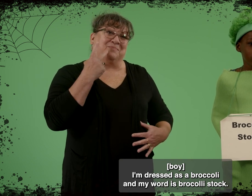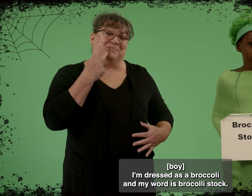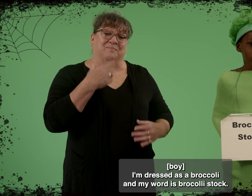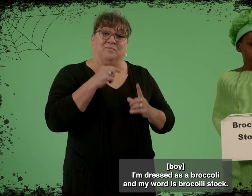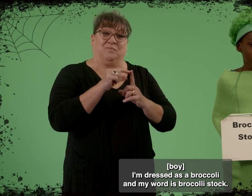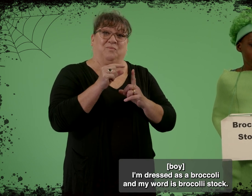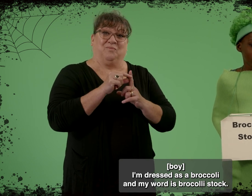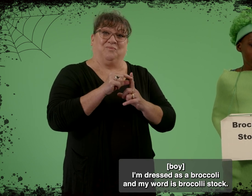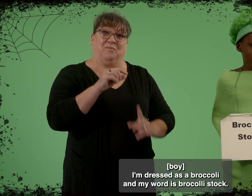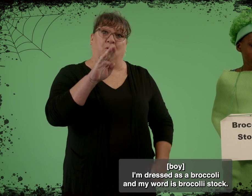broccoli stalk.